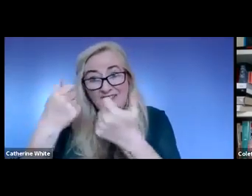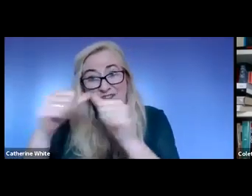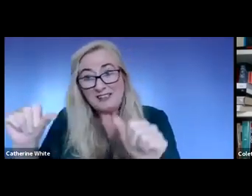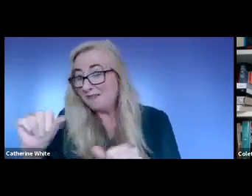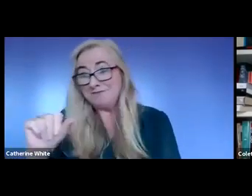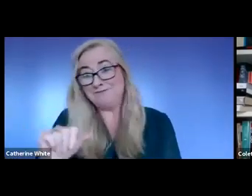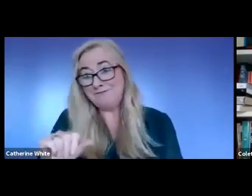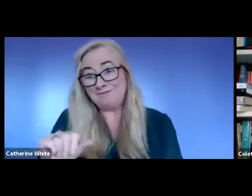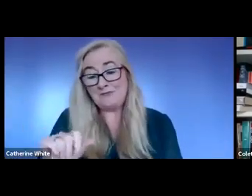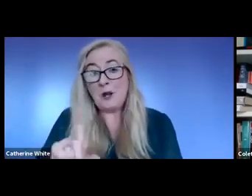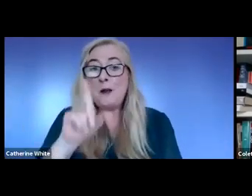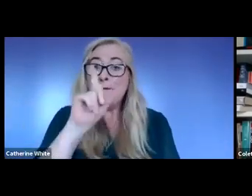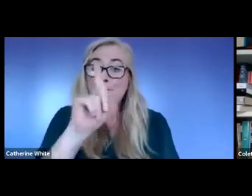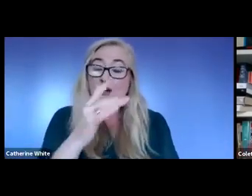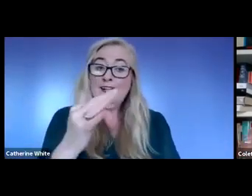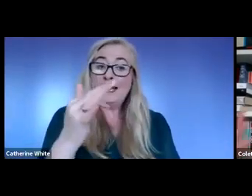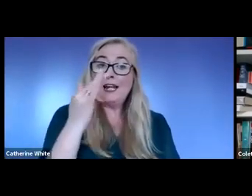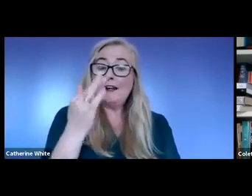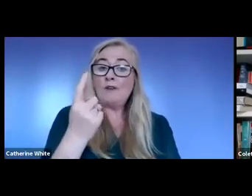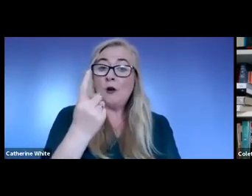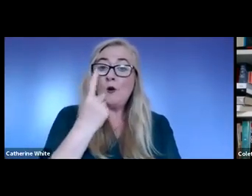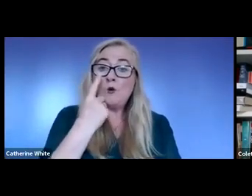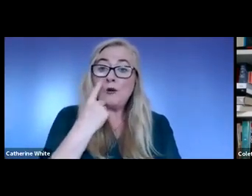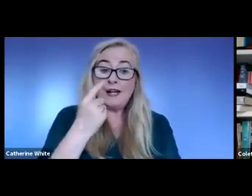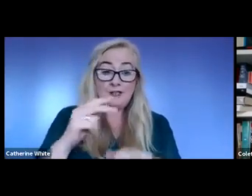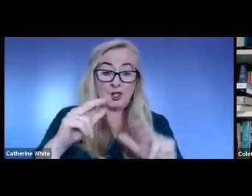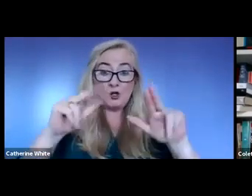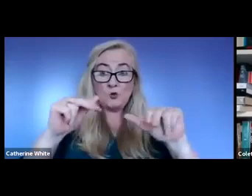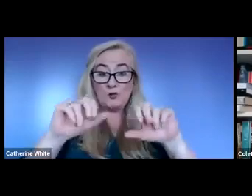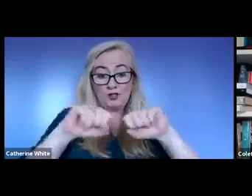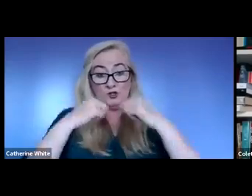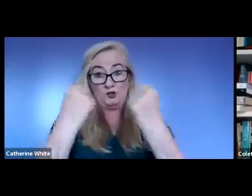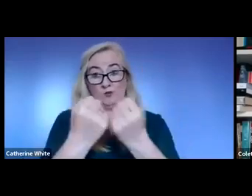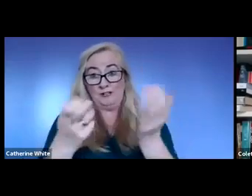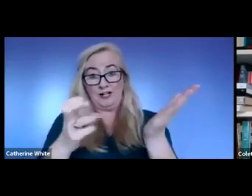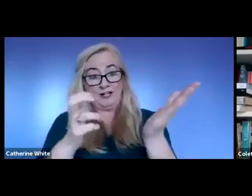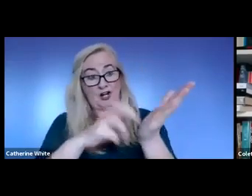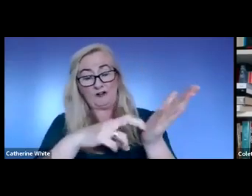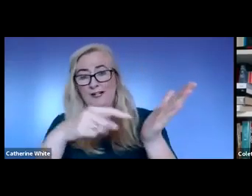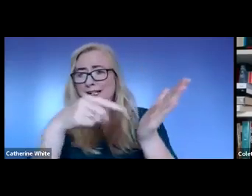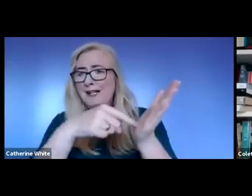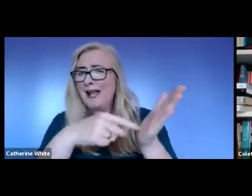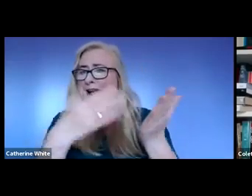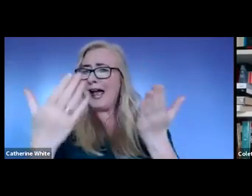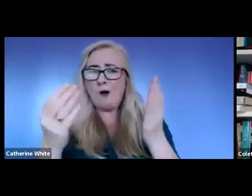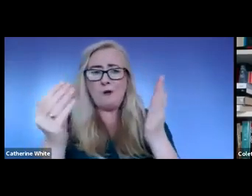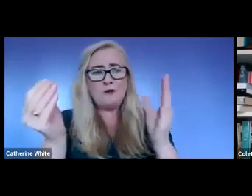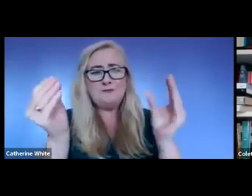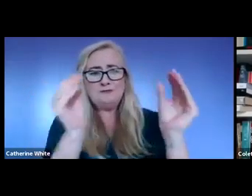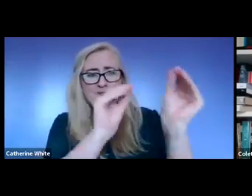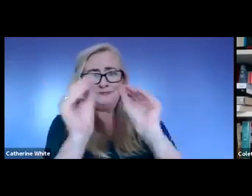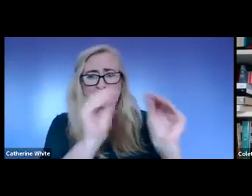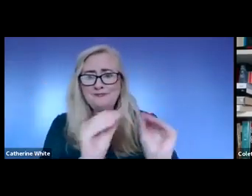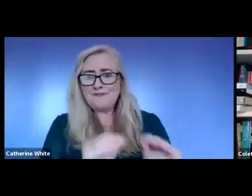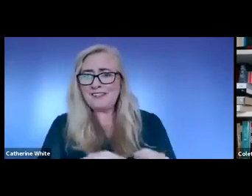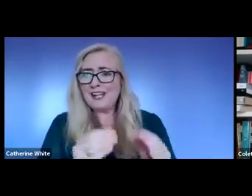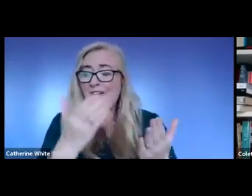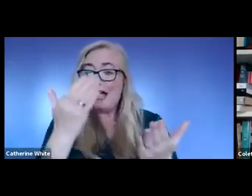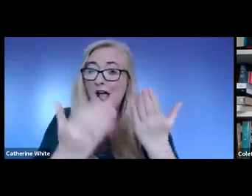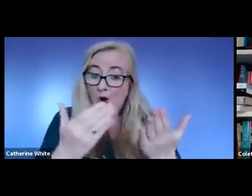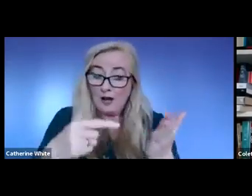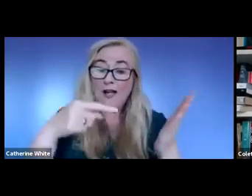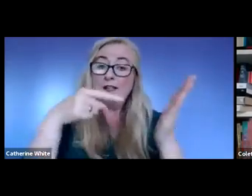But if we look at how a new social contract might actually be put together, we would base it